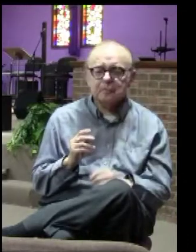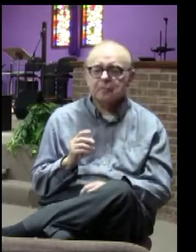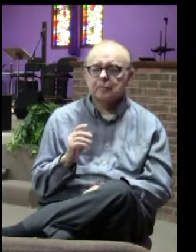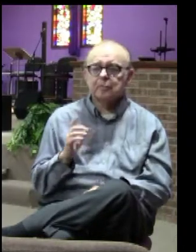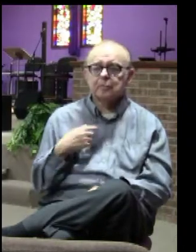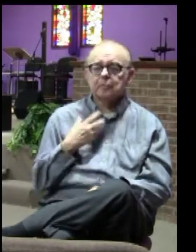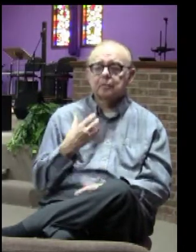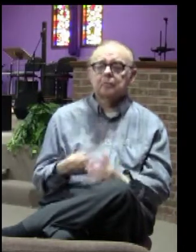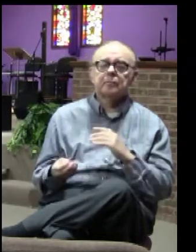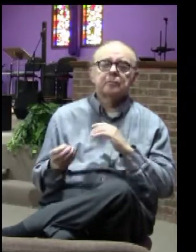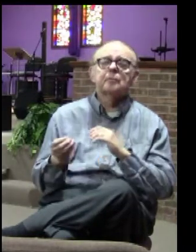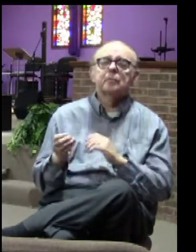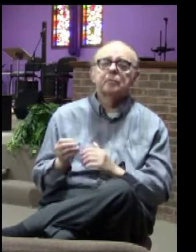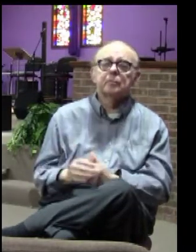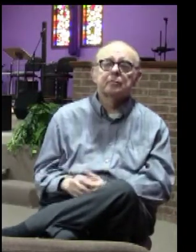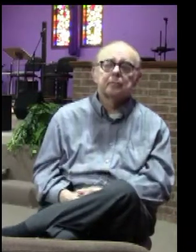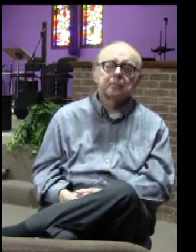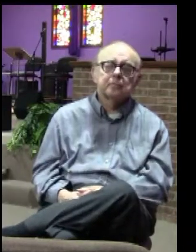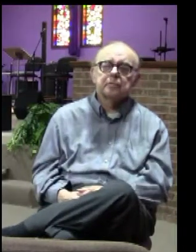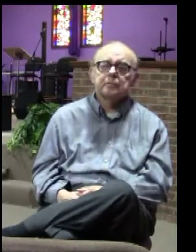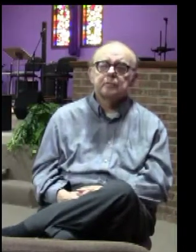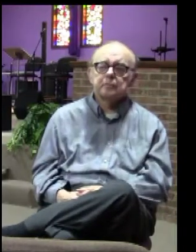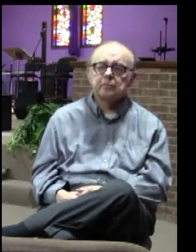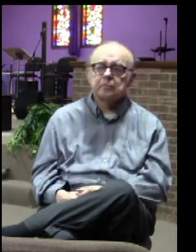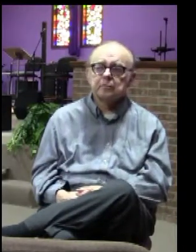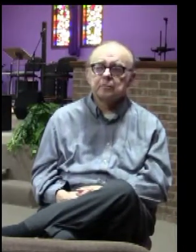I was out in